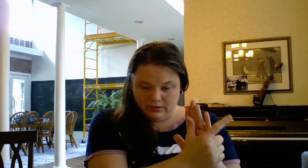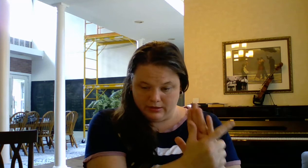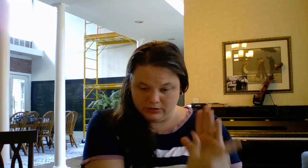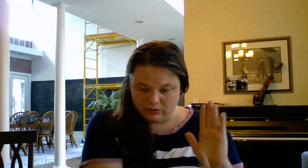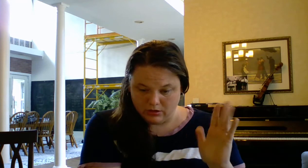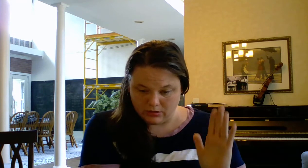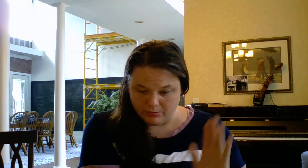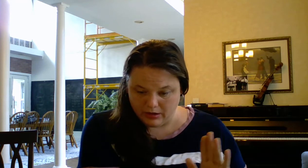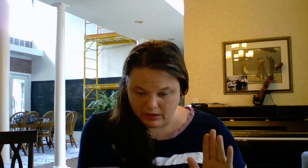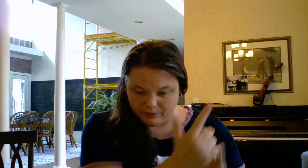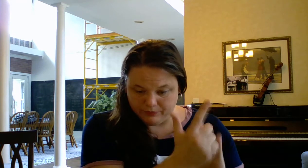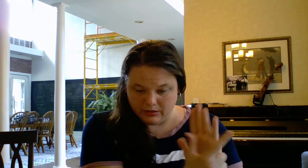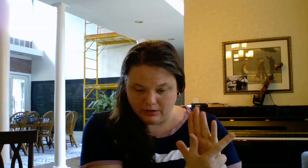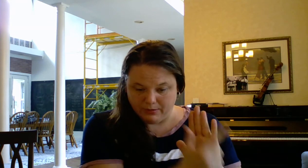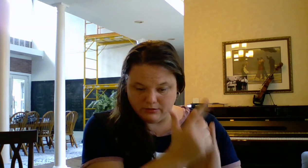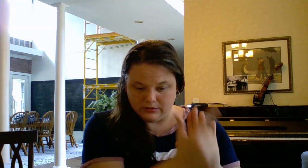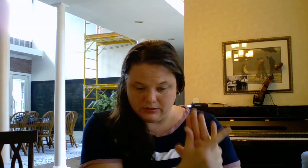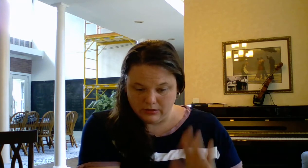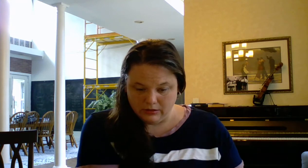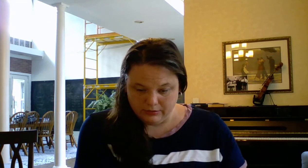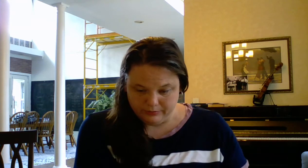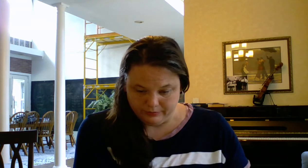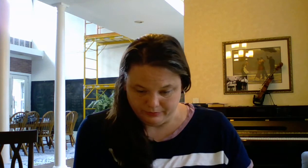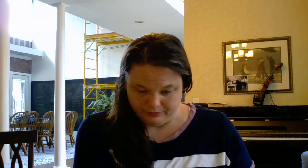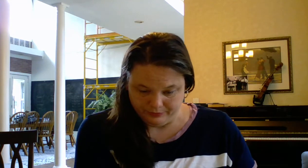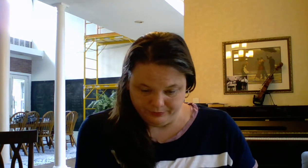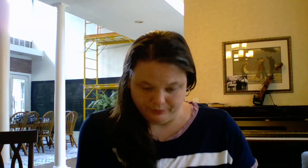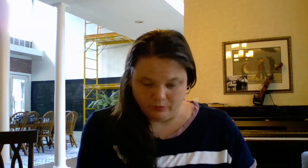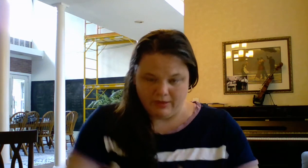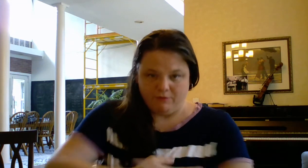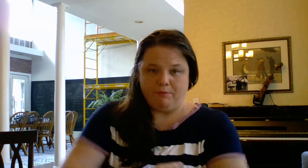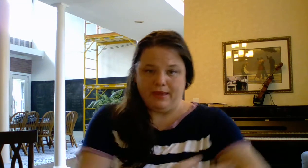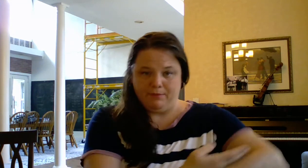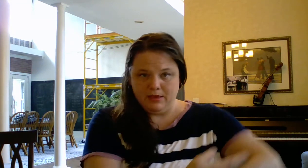against your non-dominant hand. It kind of bounces. We have baby,